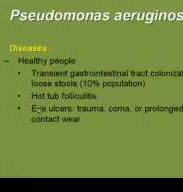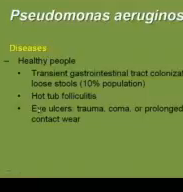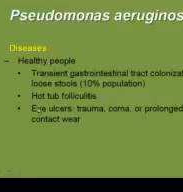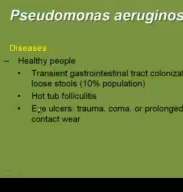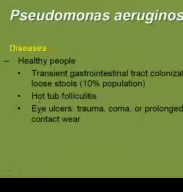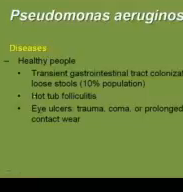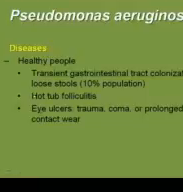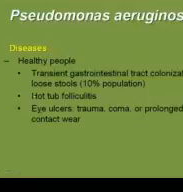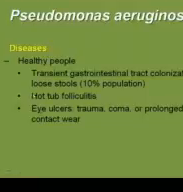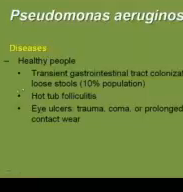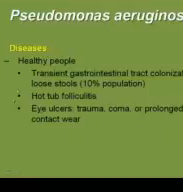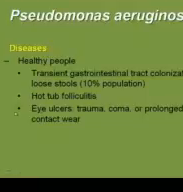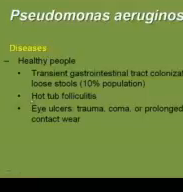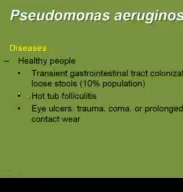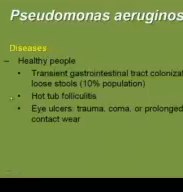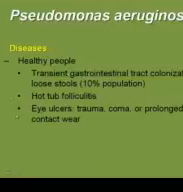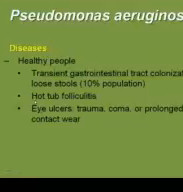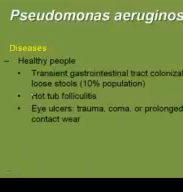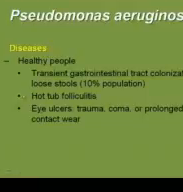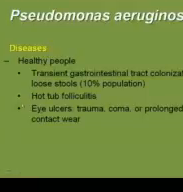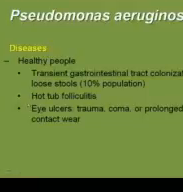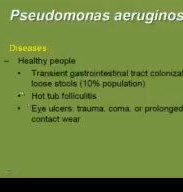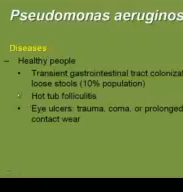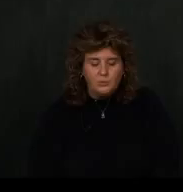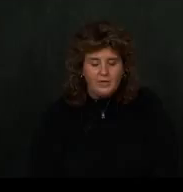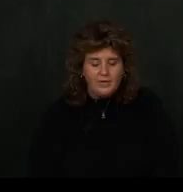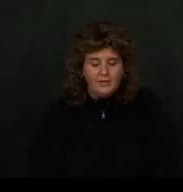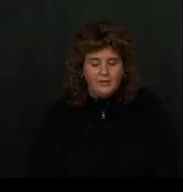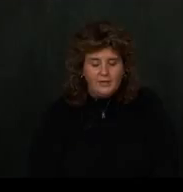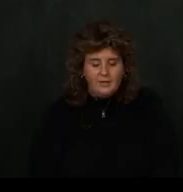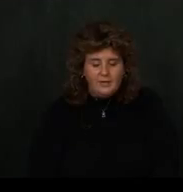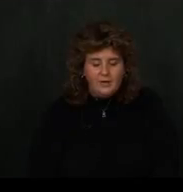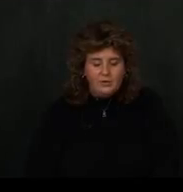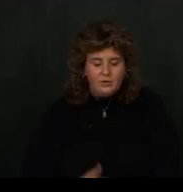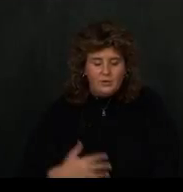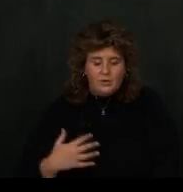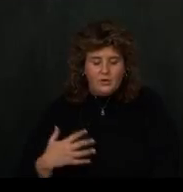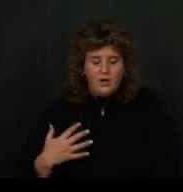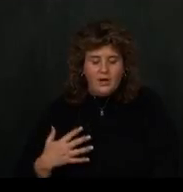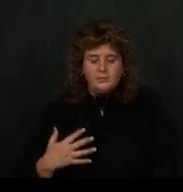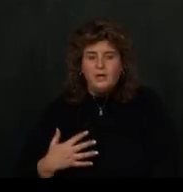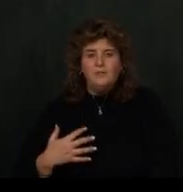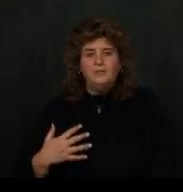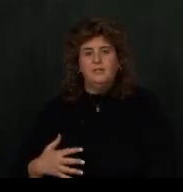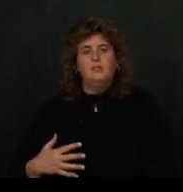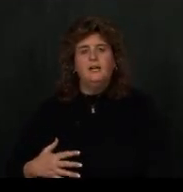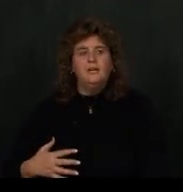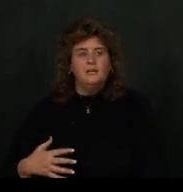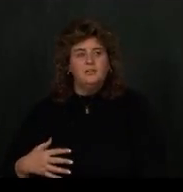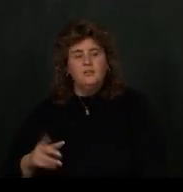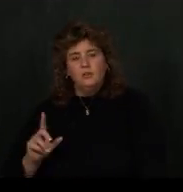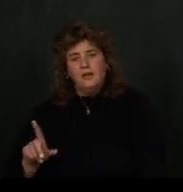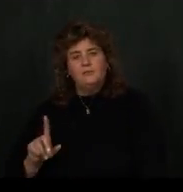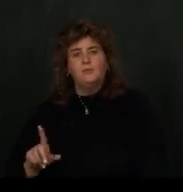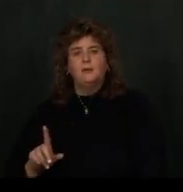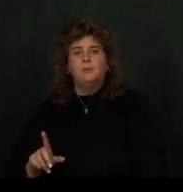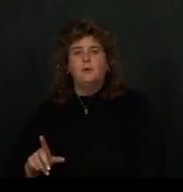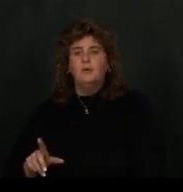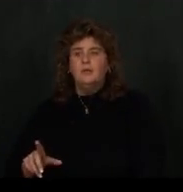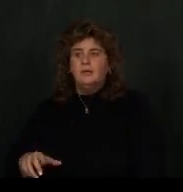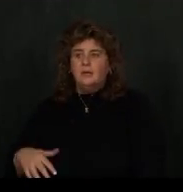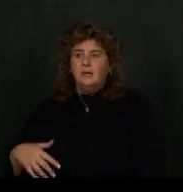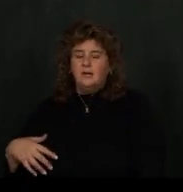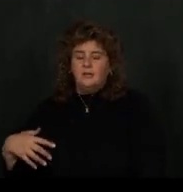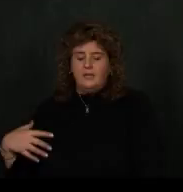show up would be hot tub folliculitis. Okay? Now, On hot tub folliculitis, you have to